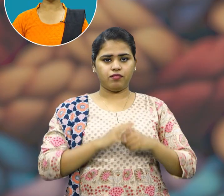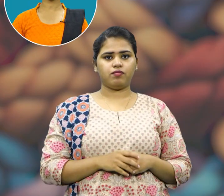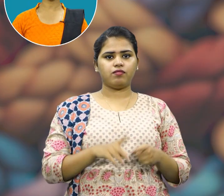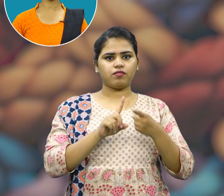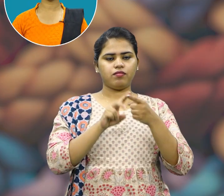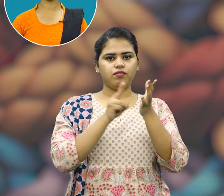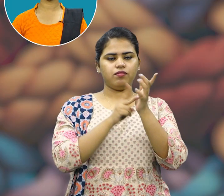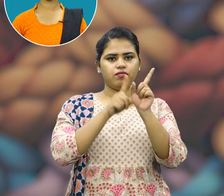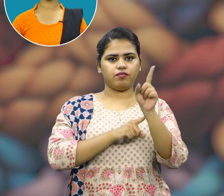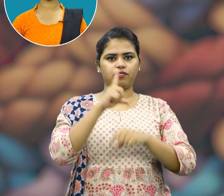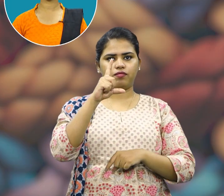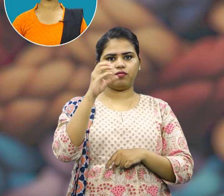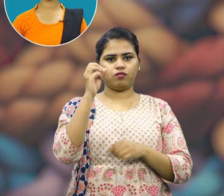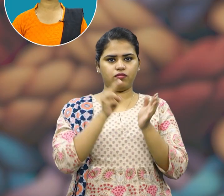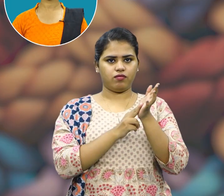nylon,